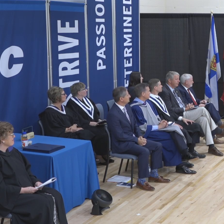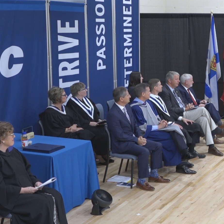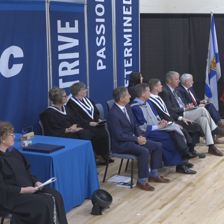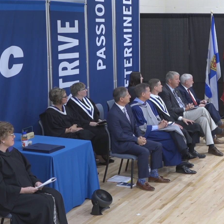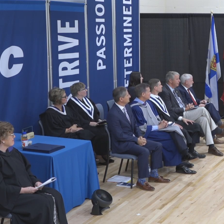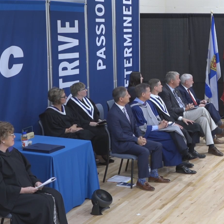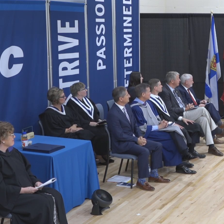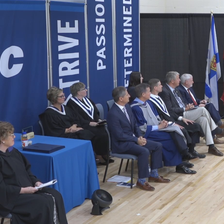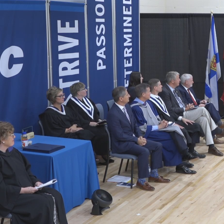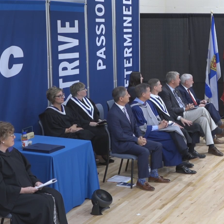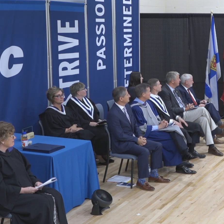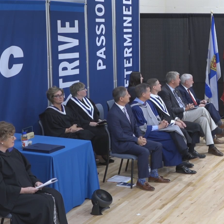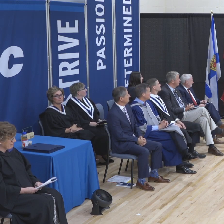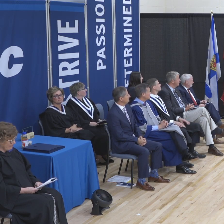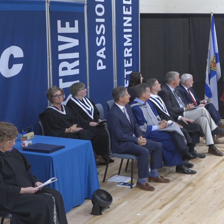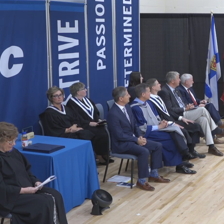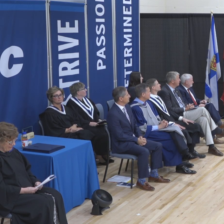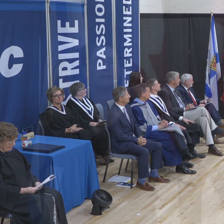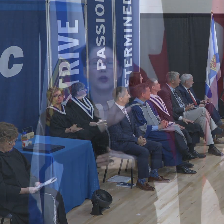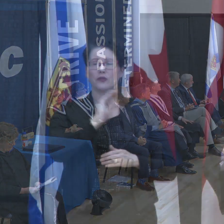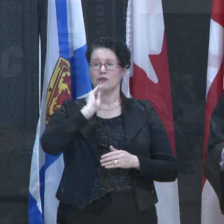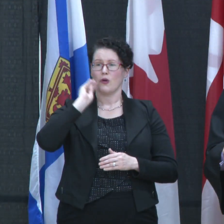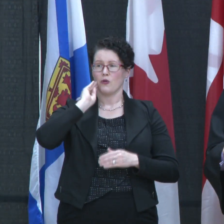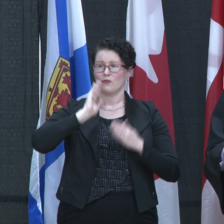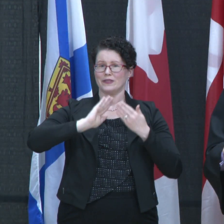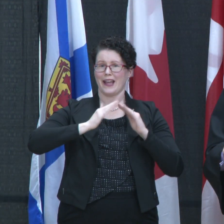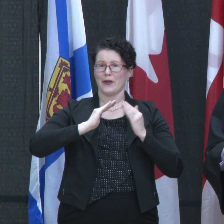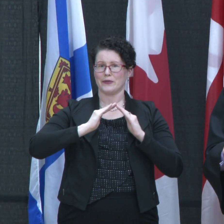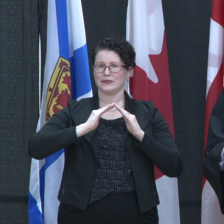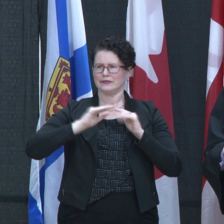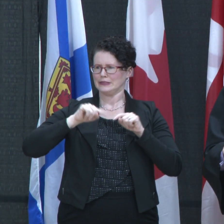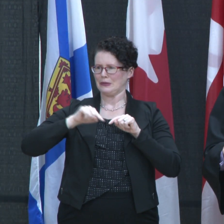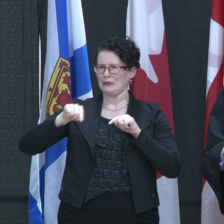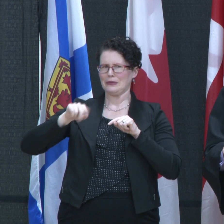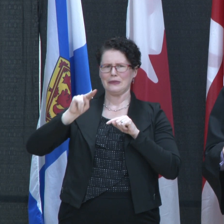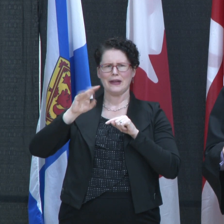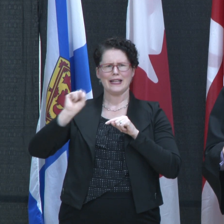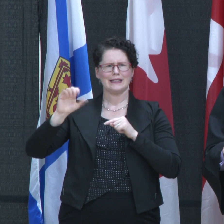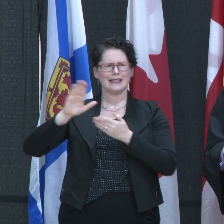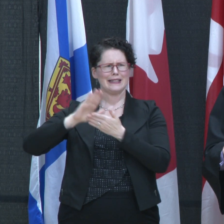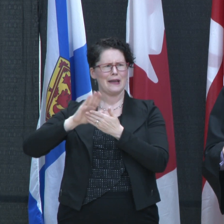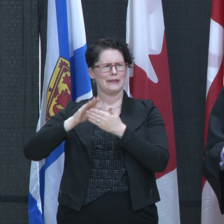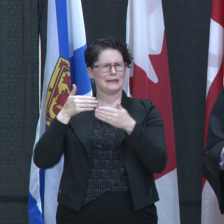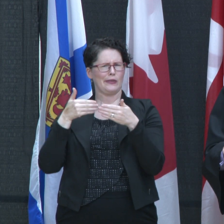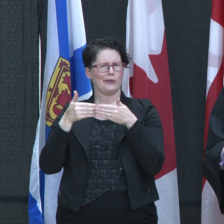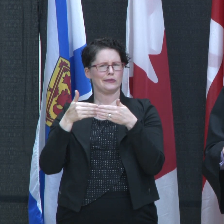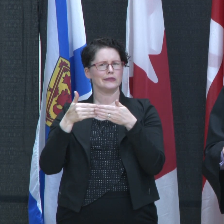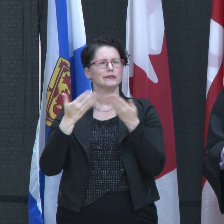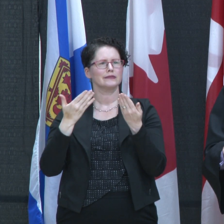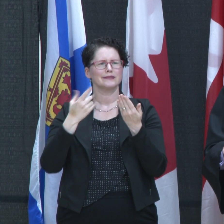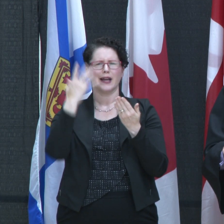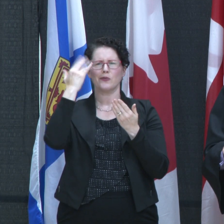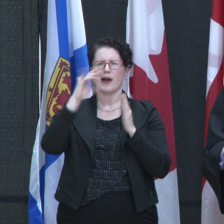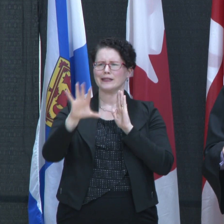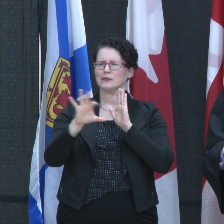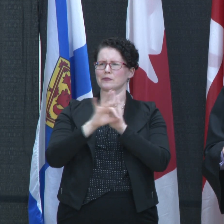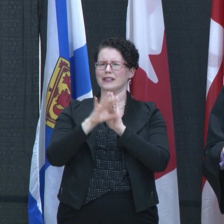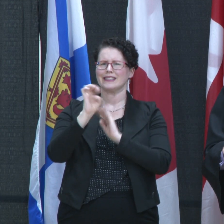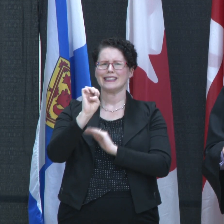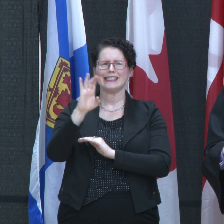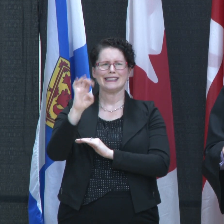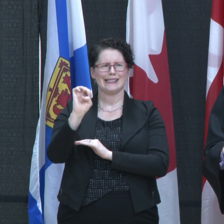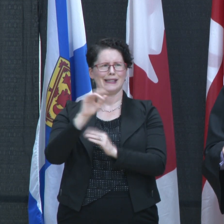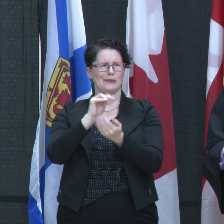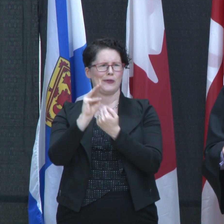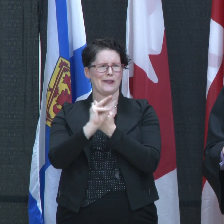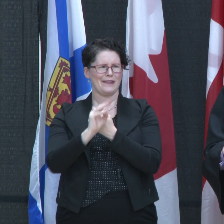Kingstec Campus's proximity to her hometown was important to Joni when choosing NSCC's Early Childhood Education program. And with